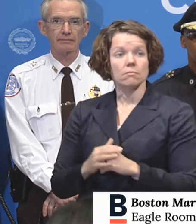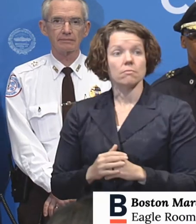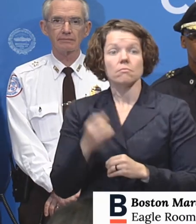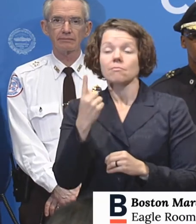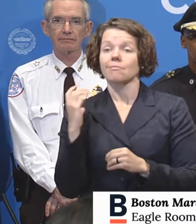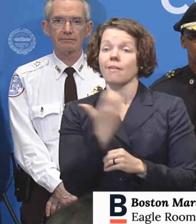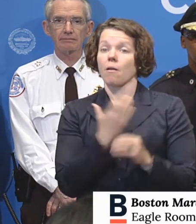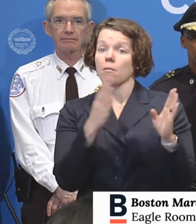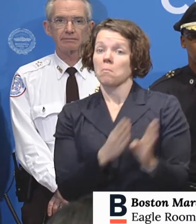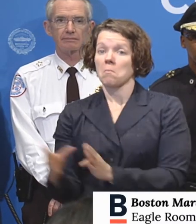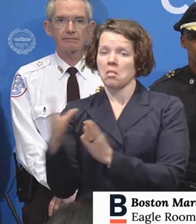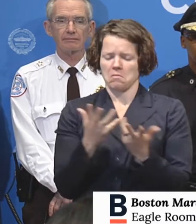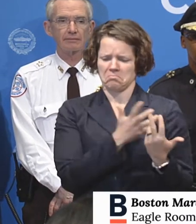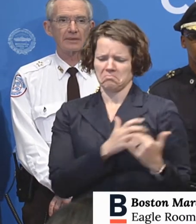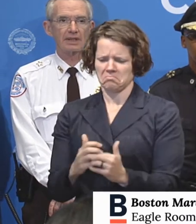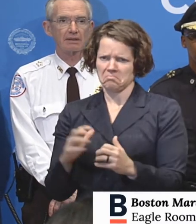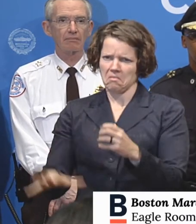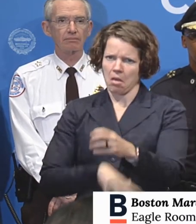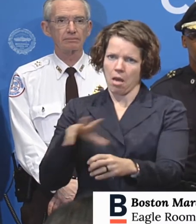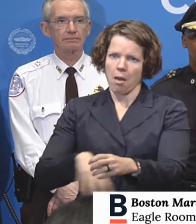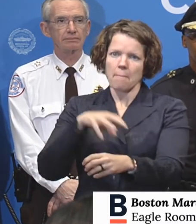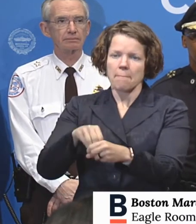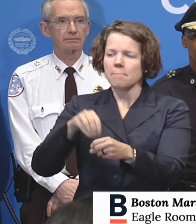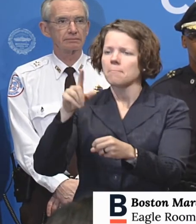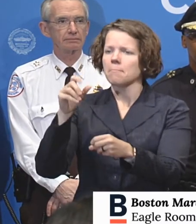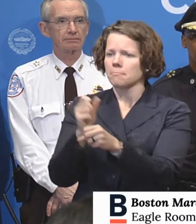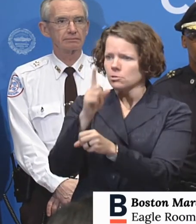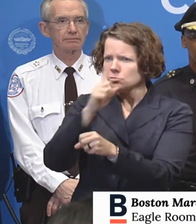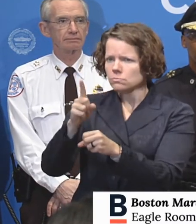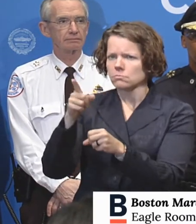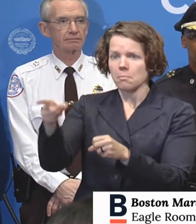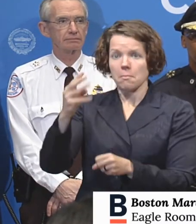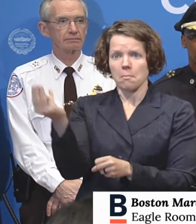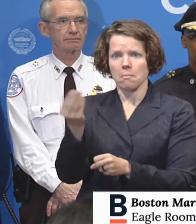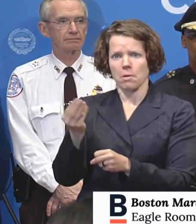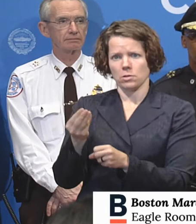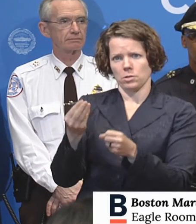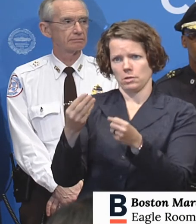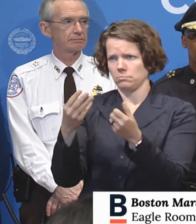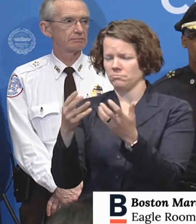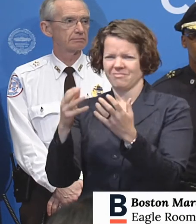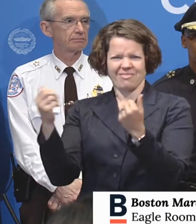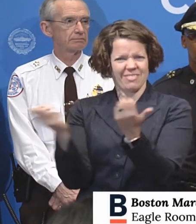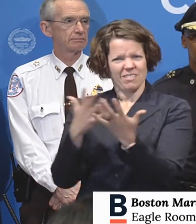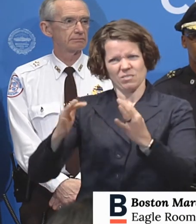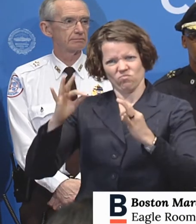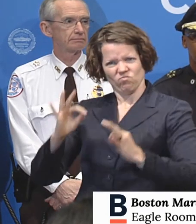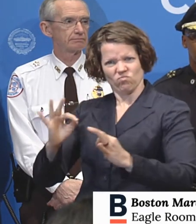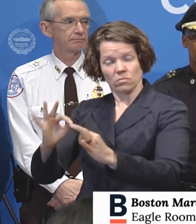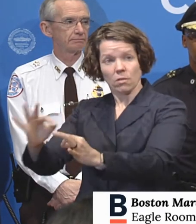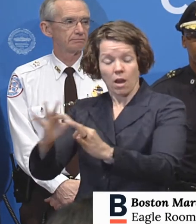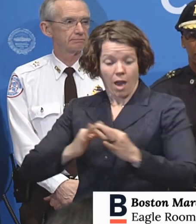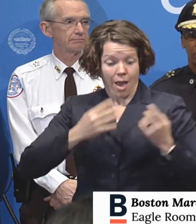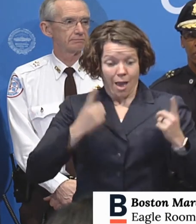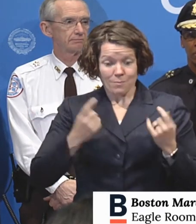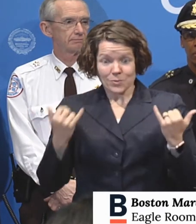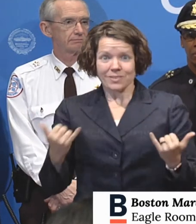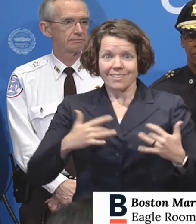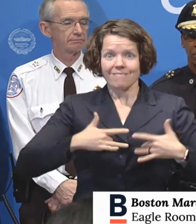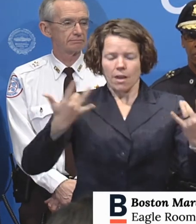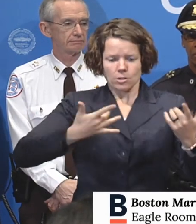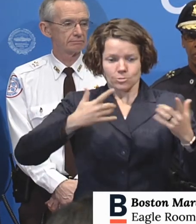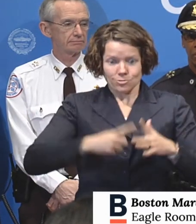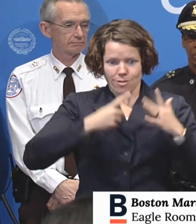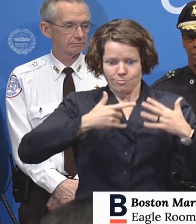for the Marathon Monday and for all of the events leading up to the marathon, which start really today. We'll be activating